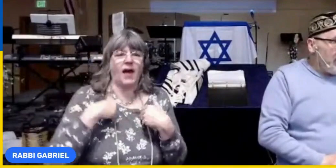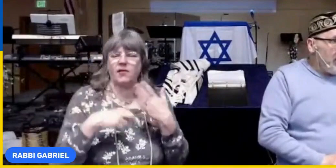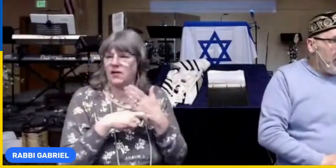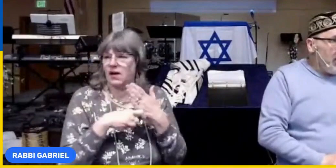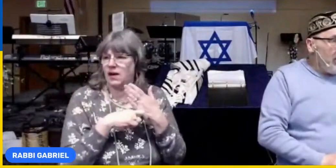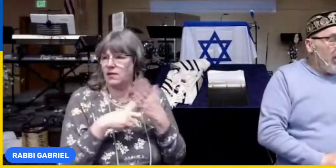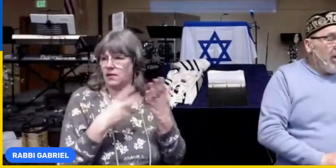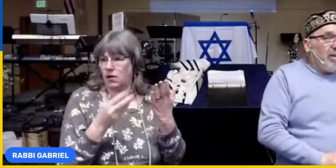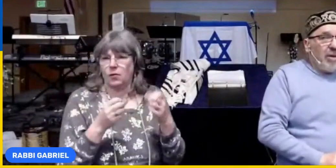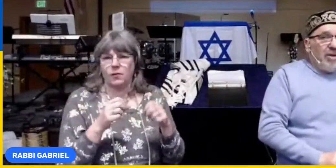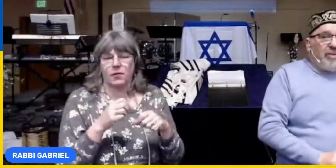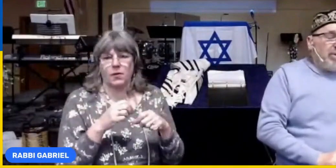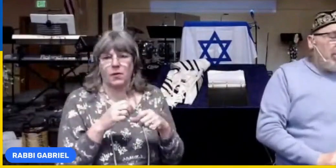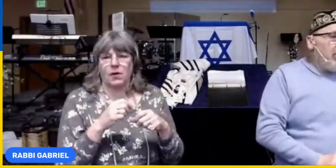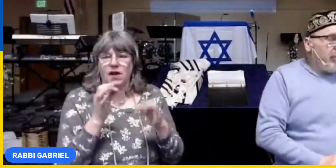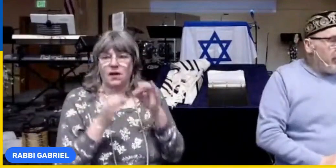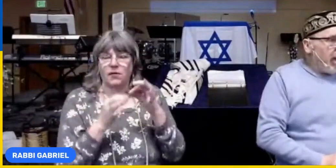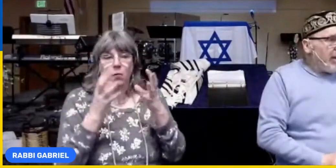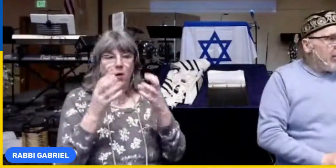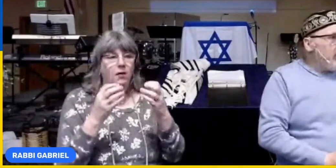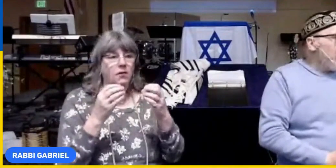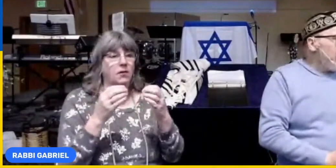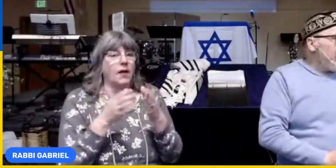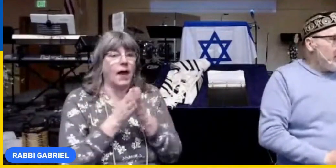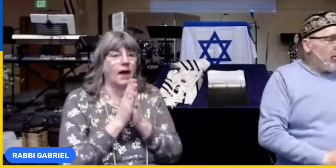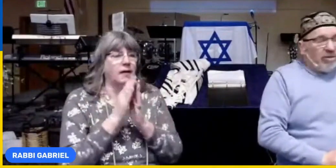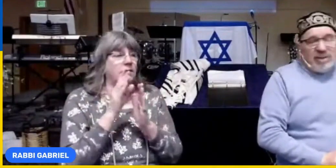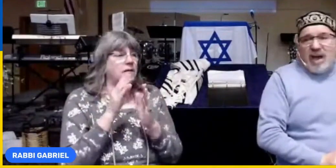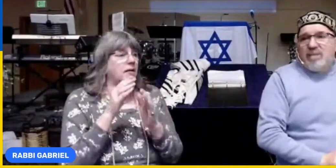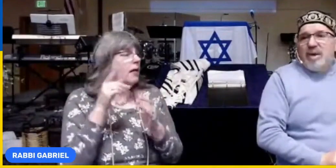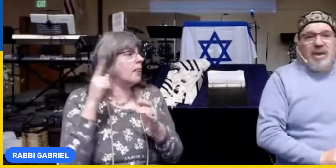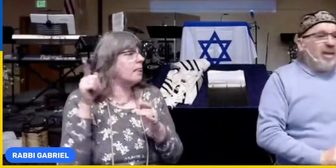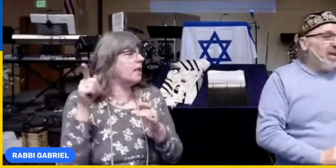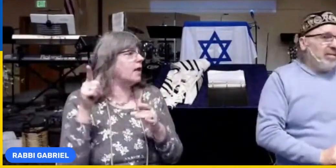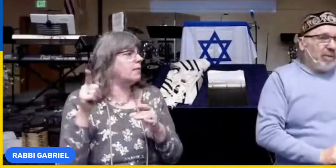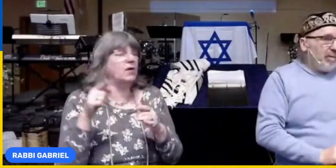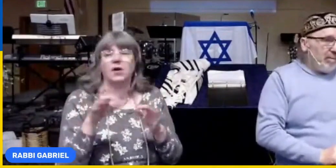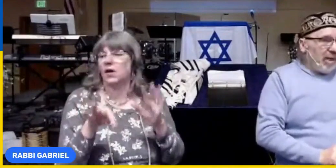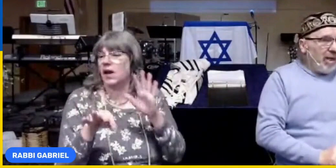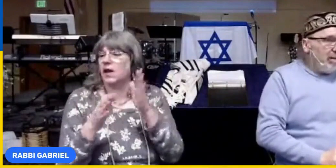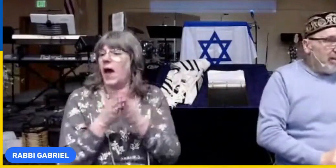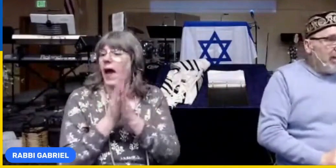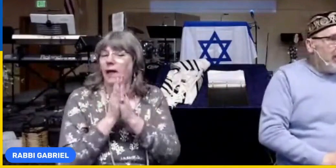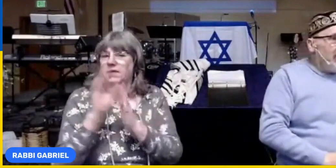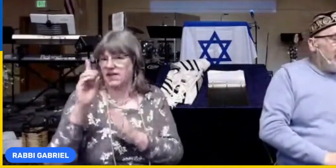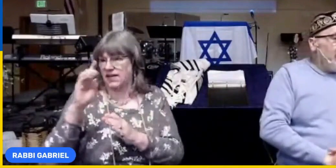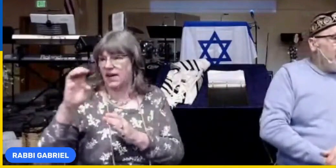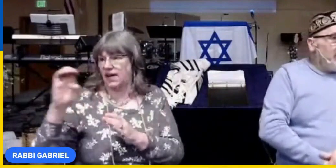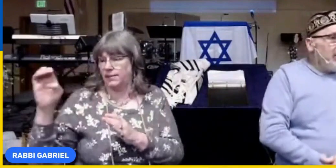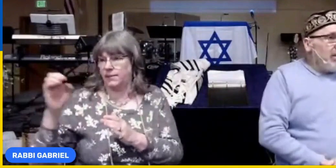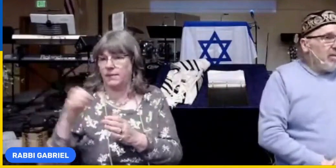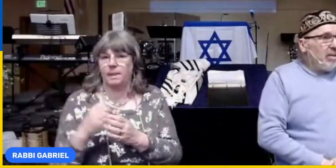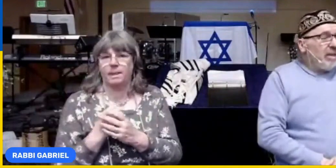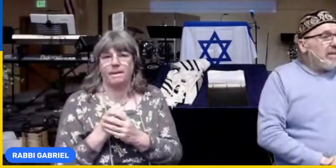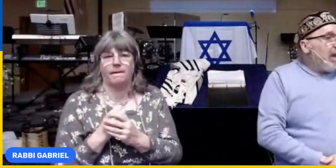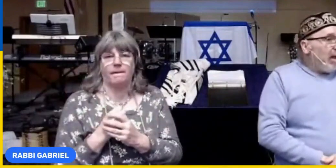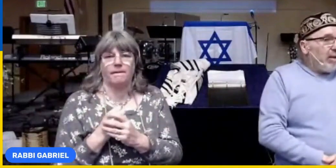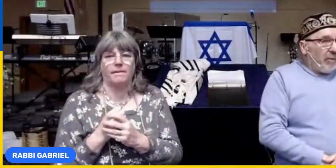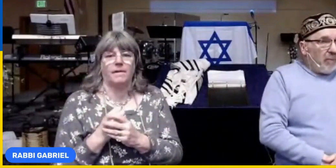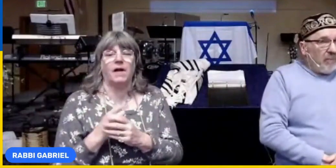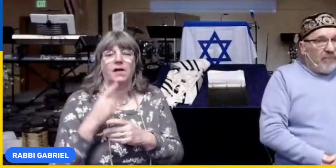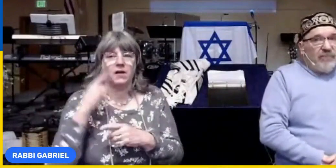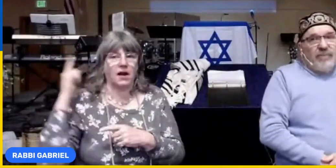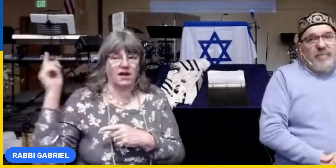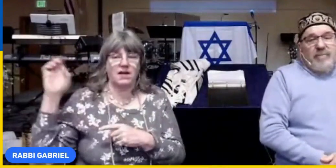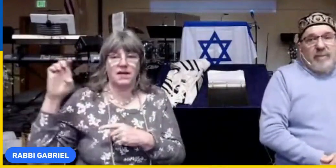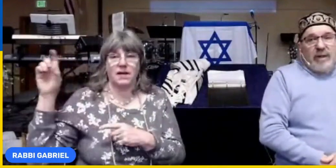my tickets. You know. But if you wanna know, if you wanna ask her, I can ask her the timing and blah, blah, blah. And she'll tell